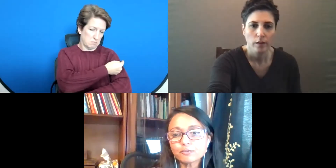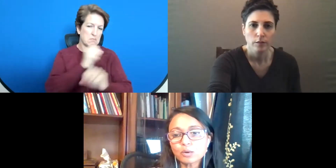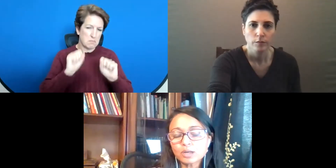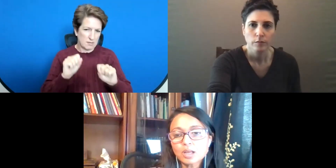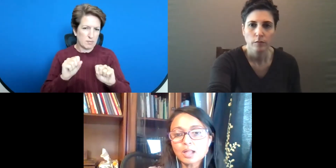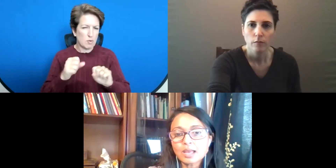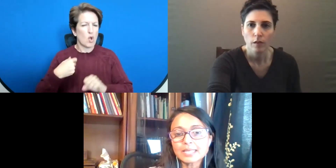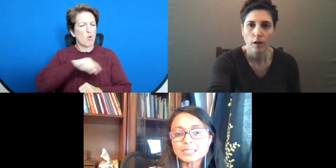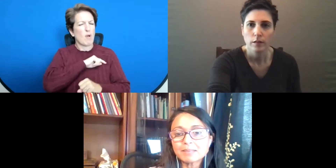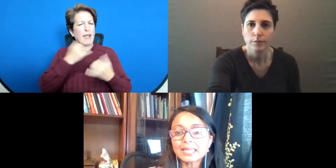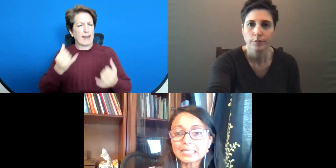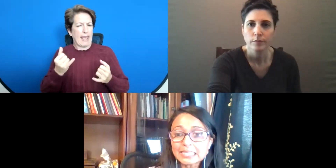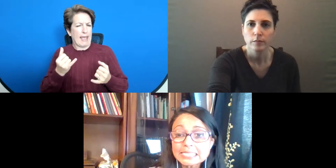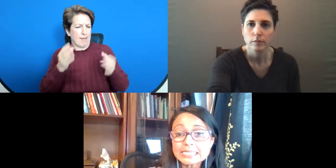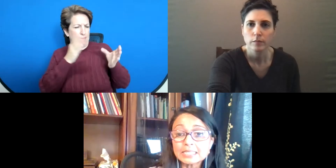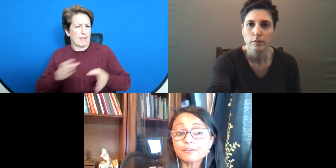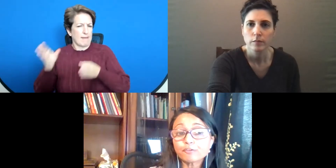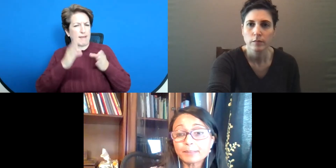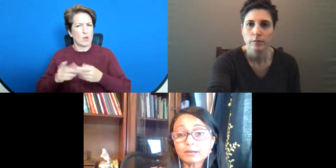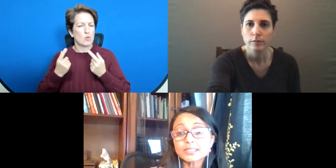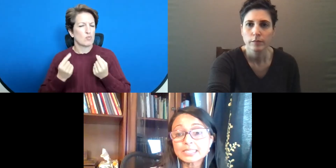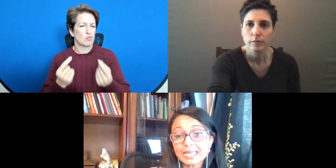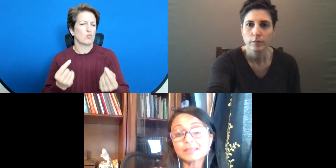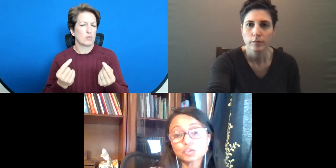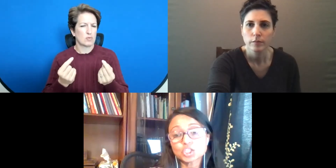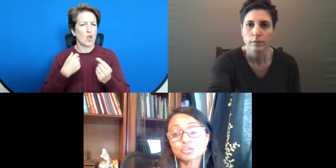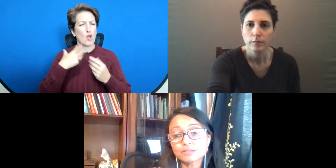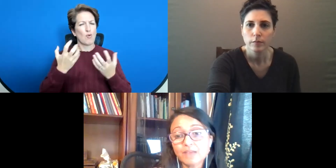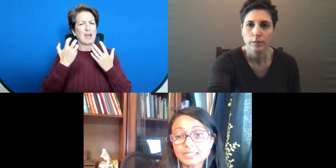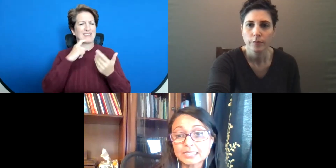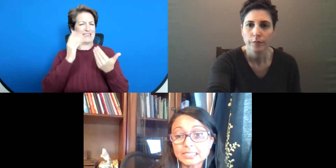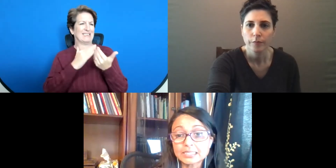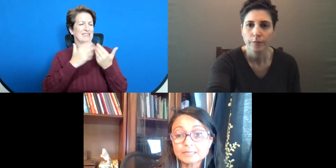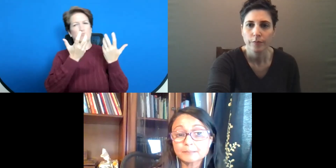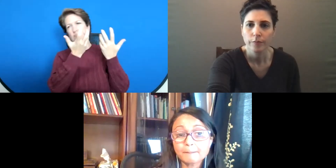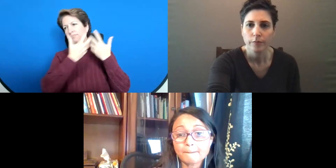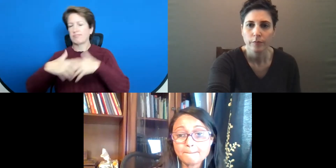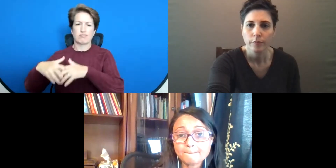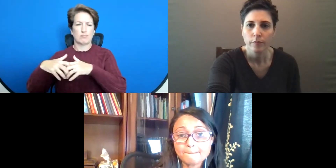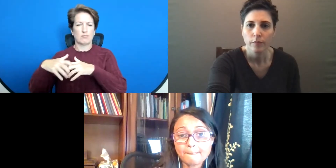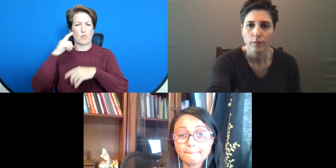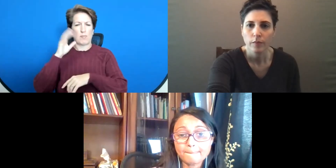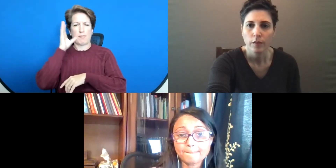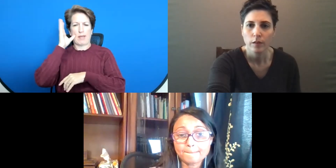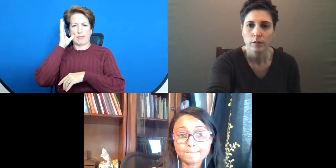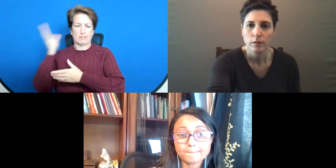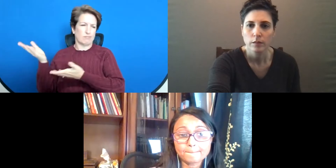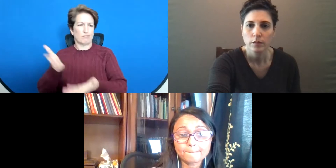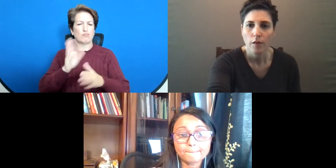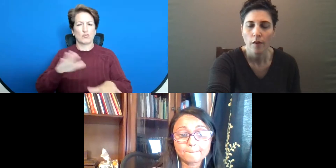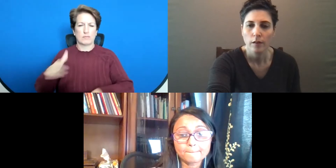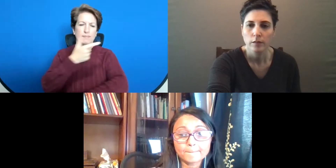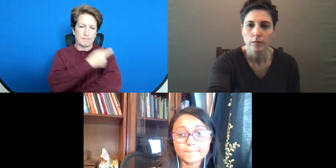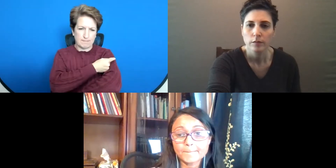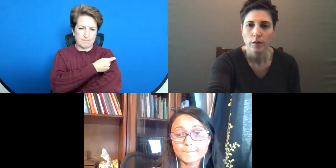are planning for to make it easy for parents to get their children vaccinated. Okay, thank